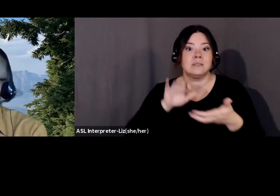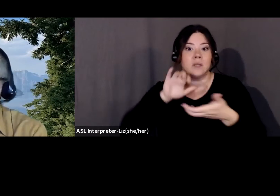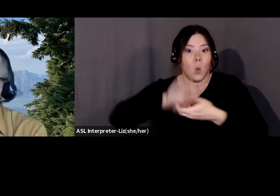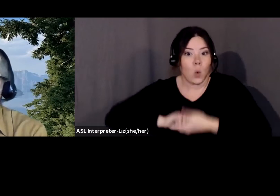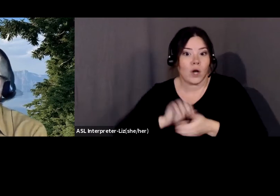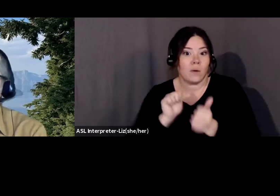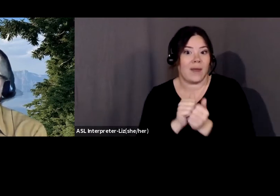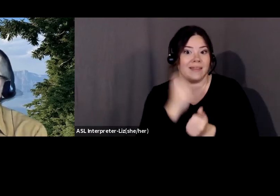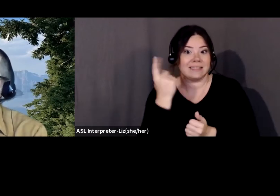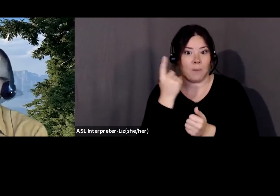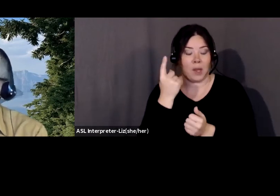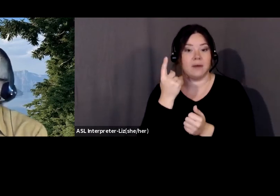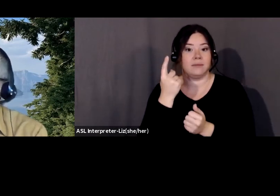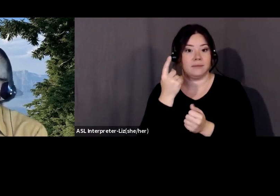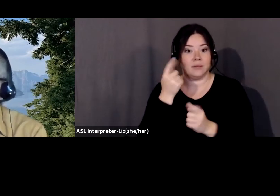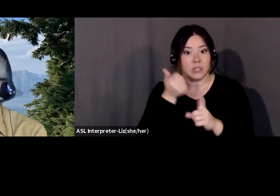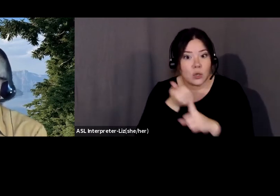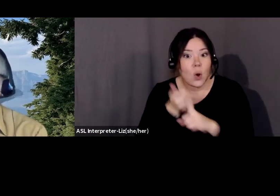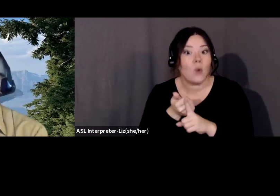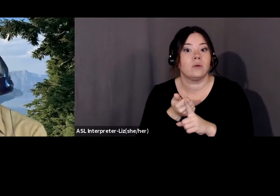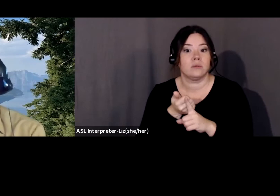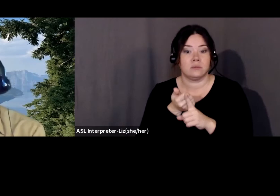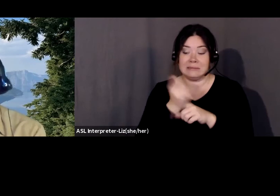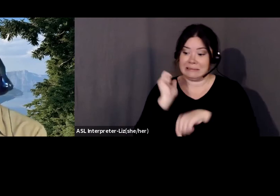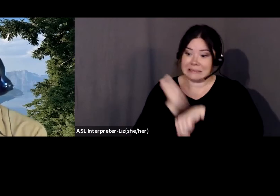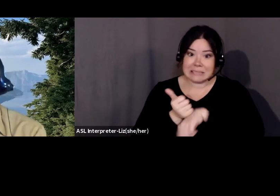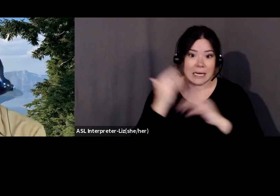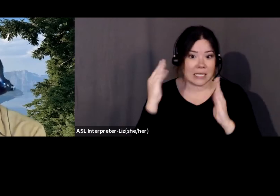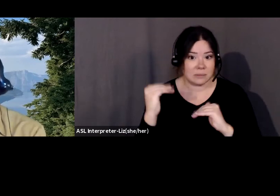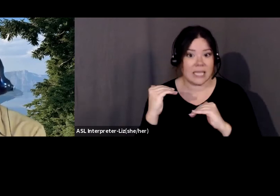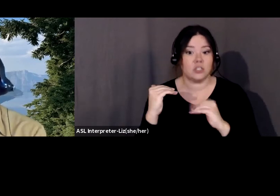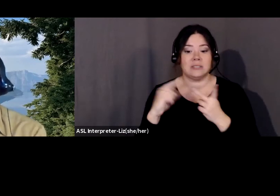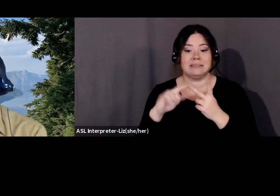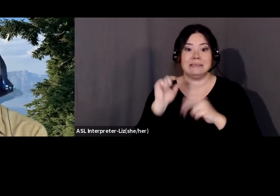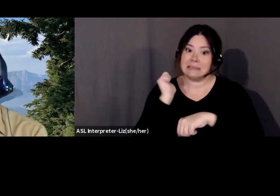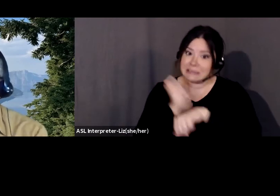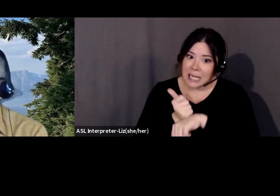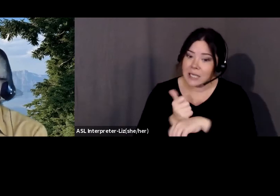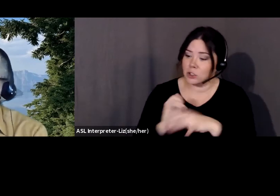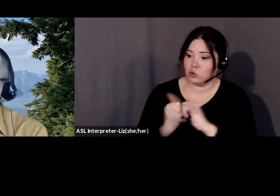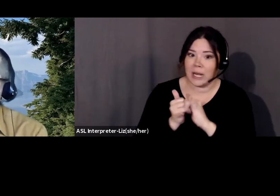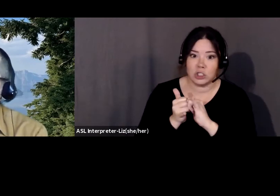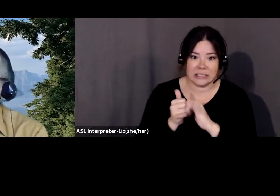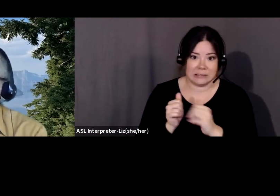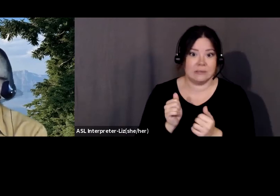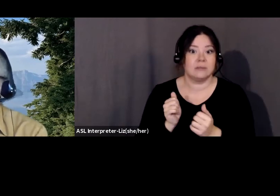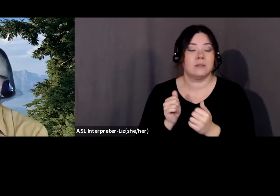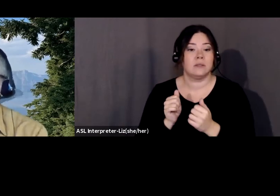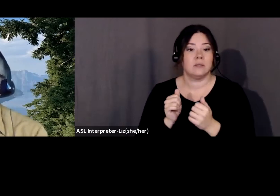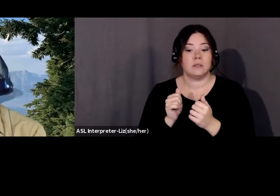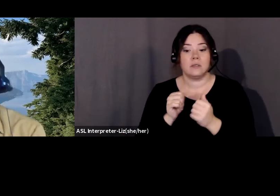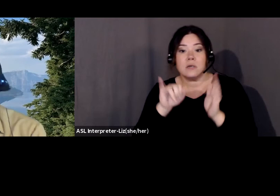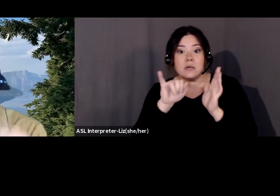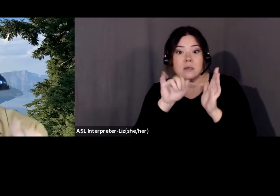or on your own, build these expectations, build these strategies, identify those